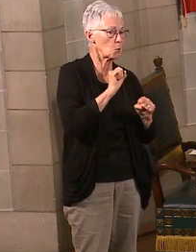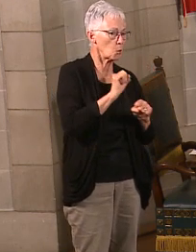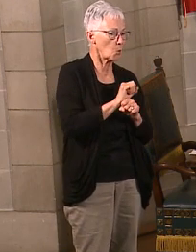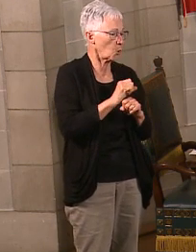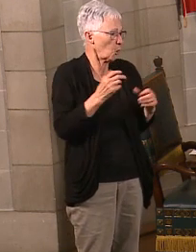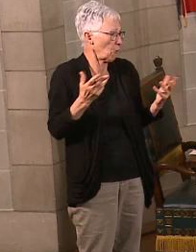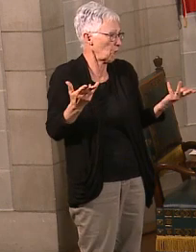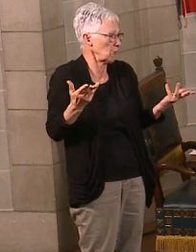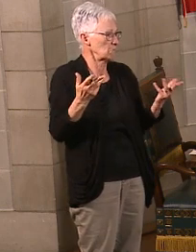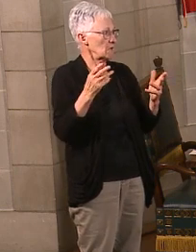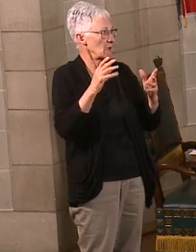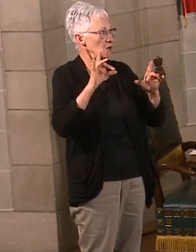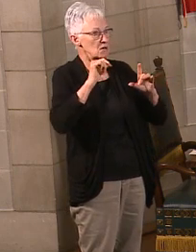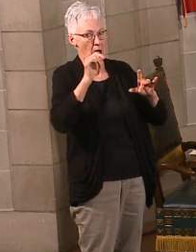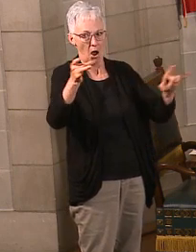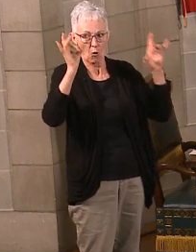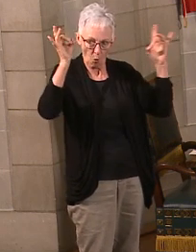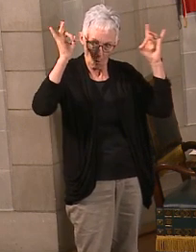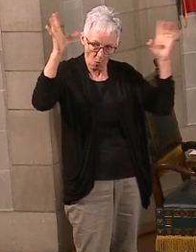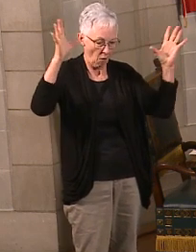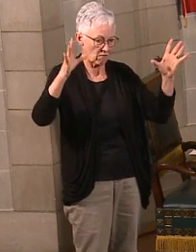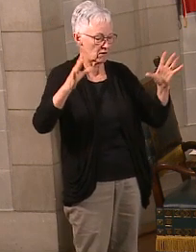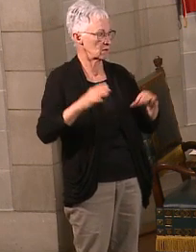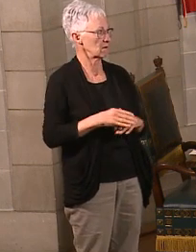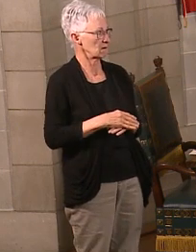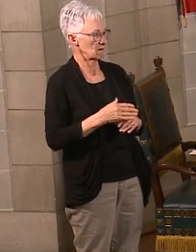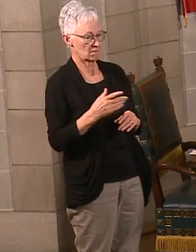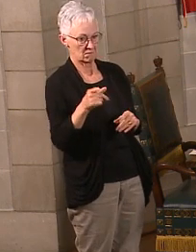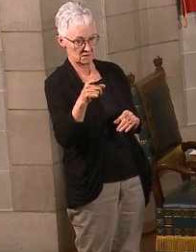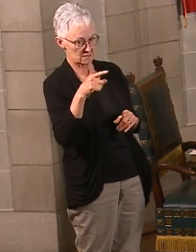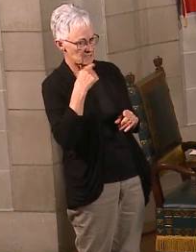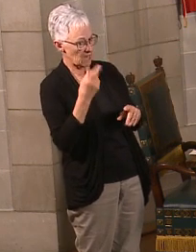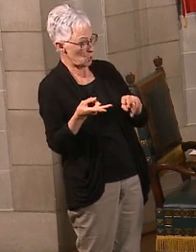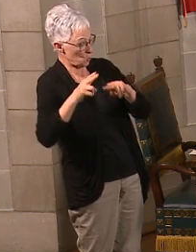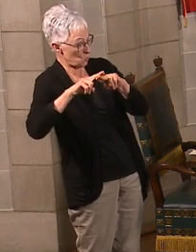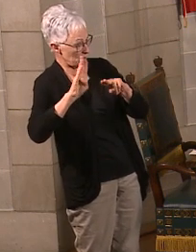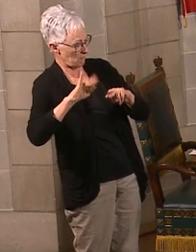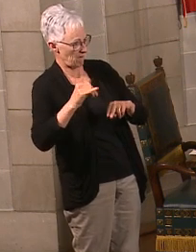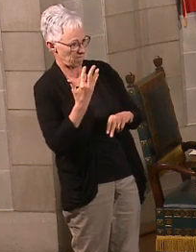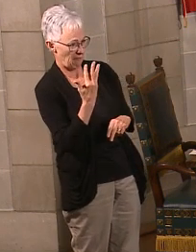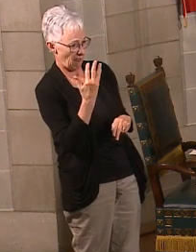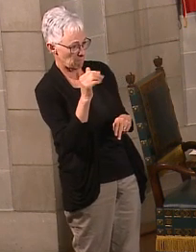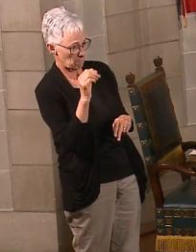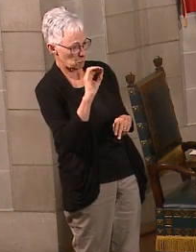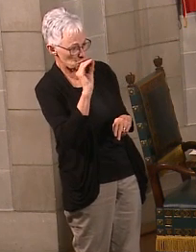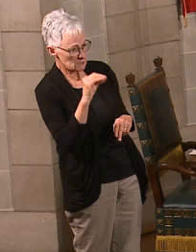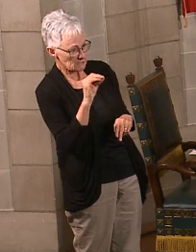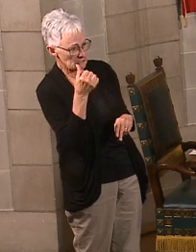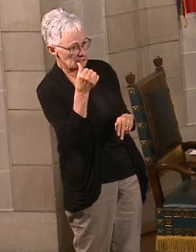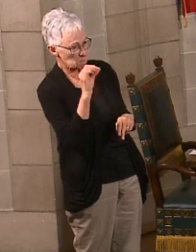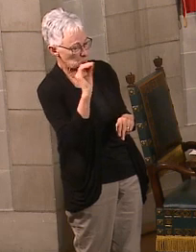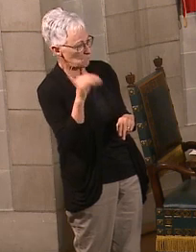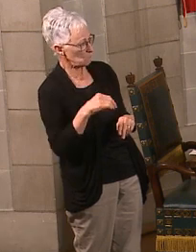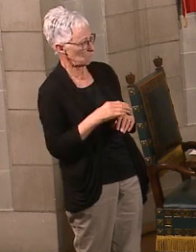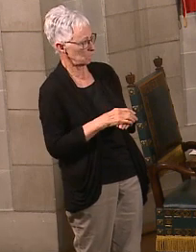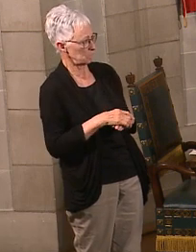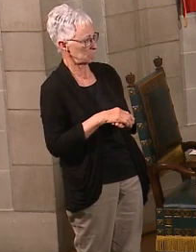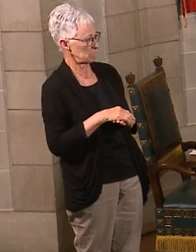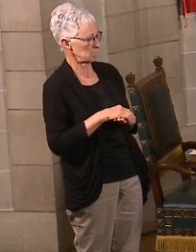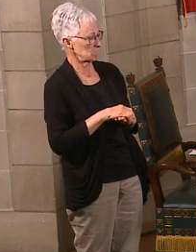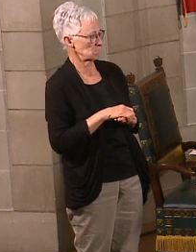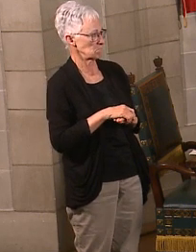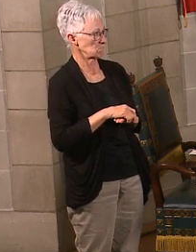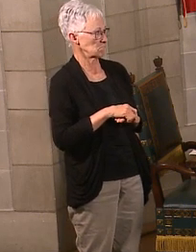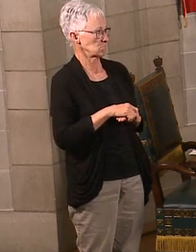about 5% or 10%? oh gosh, it would be, this morning, I'm gonna say we probably had about,